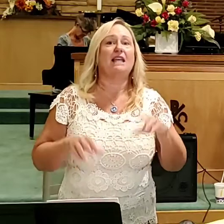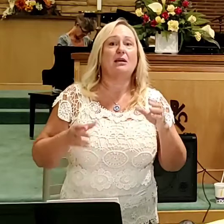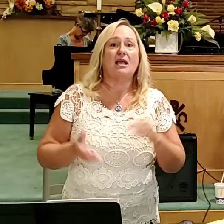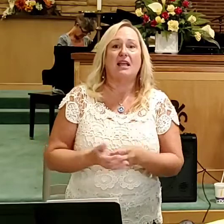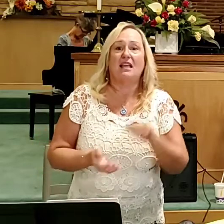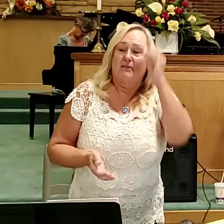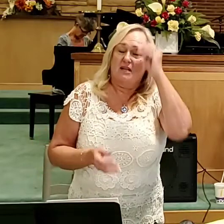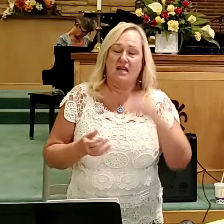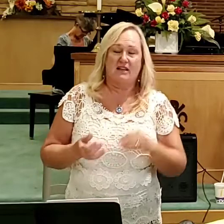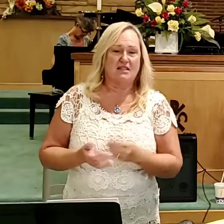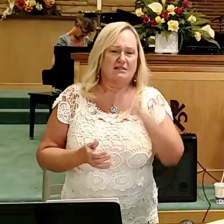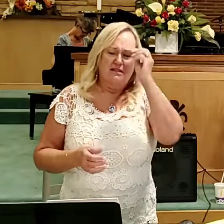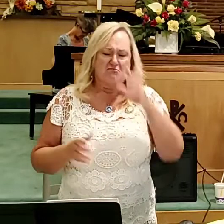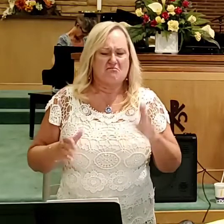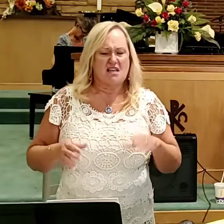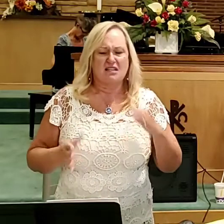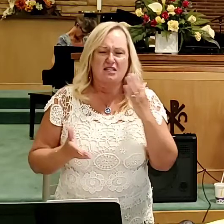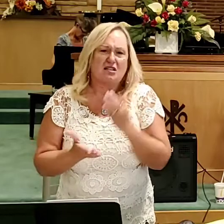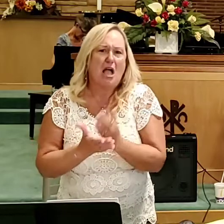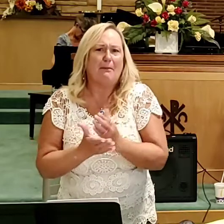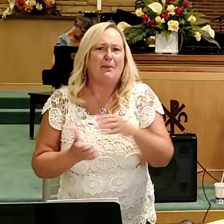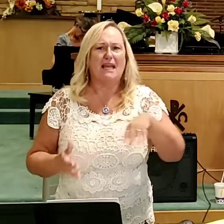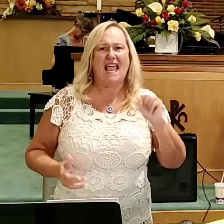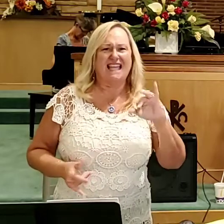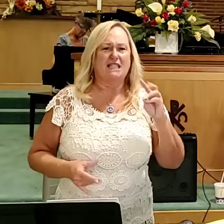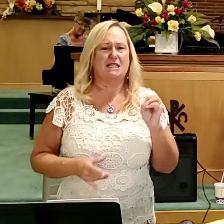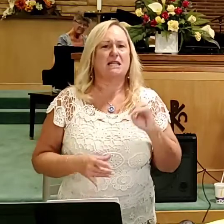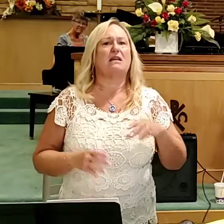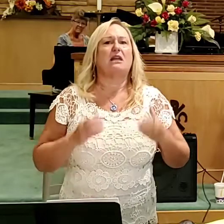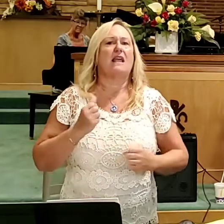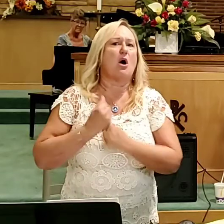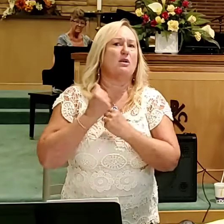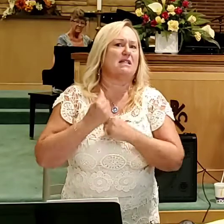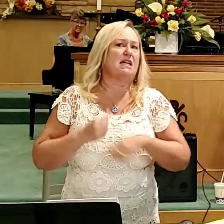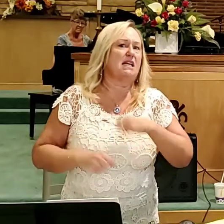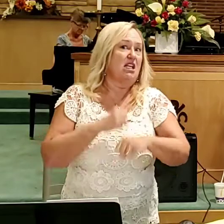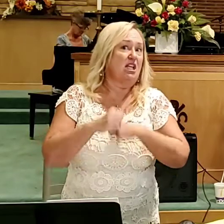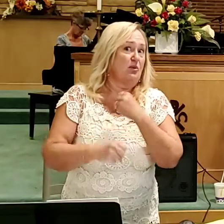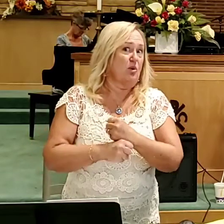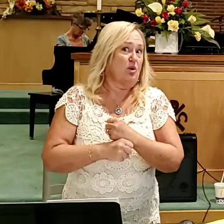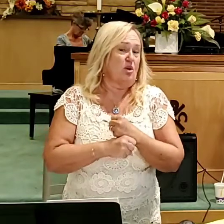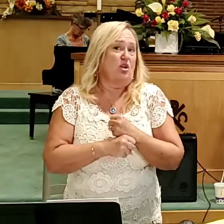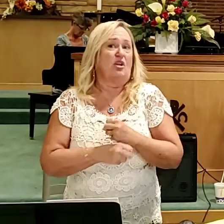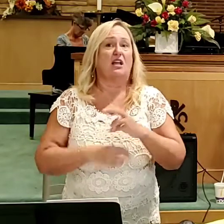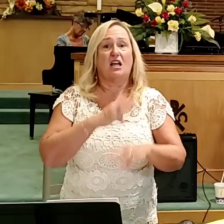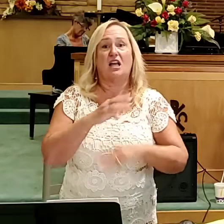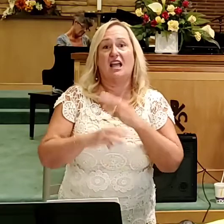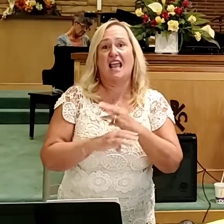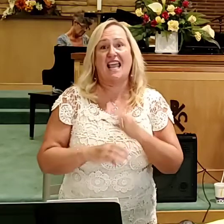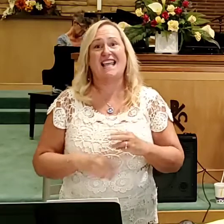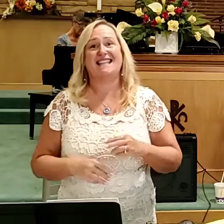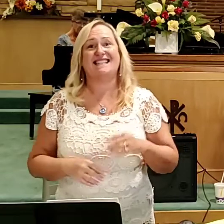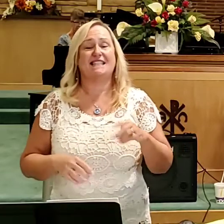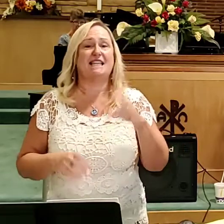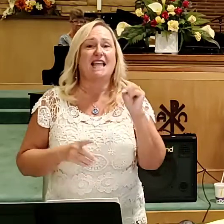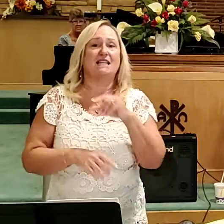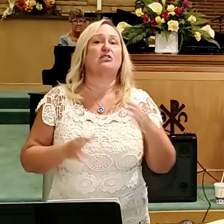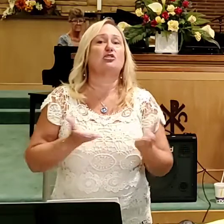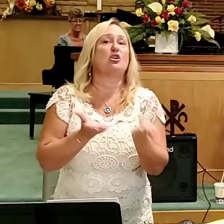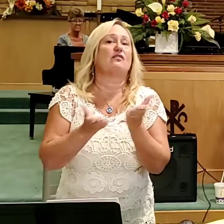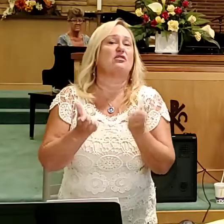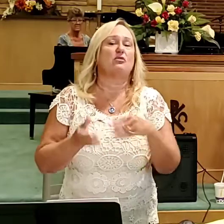education and prevention, that hosts an annual World AIDS Day service to remember